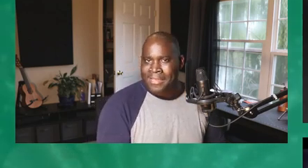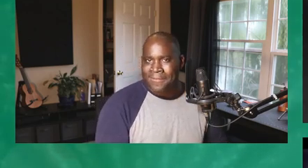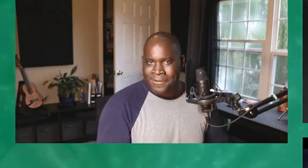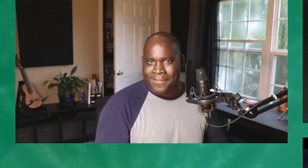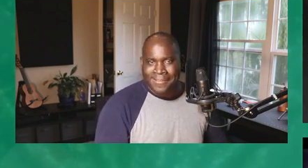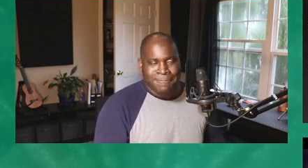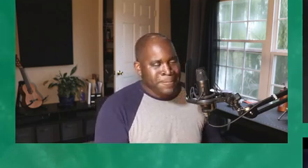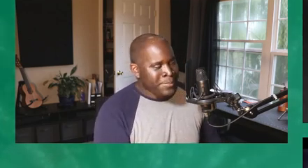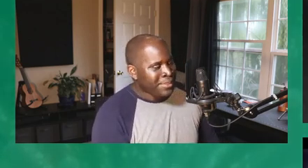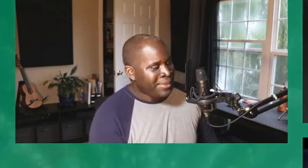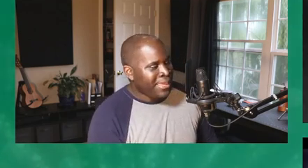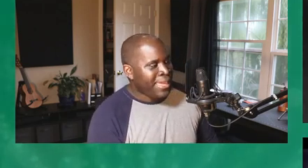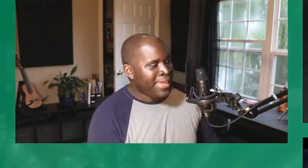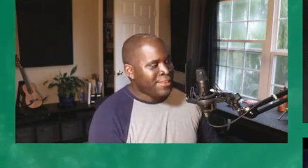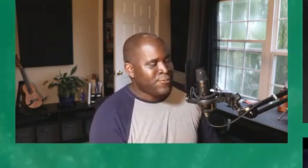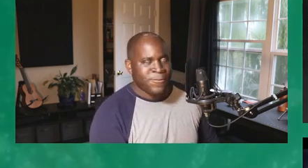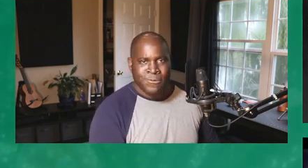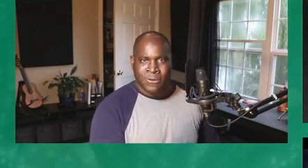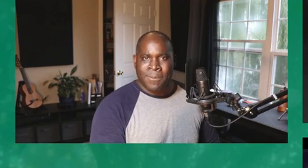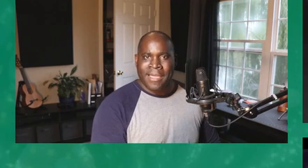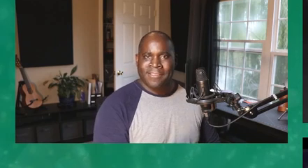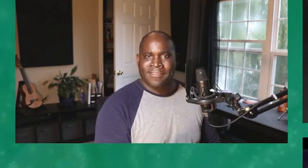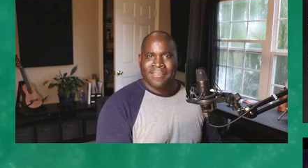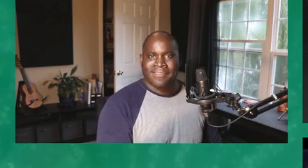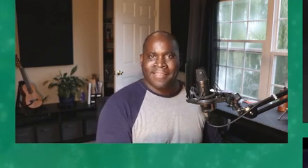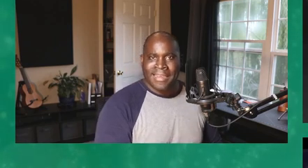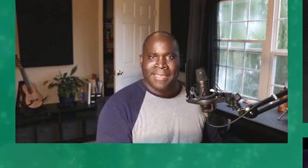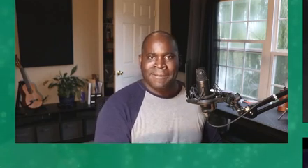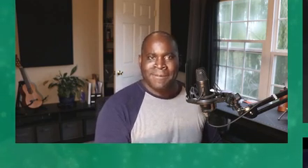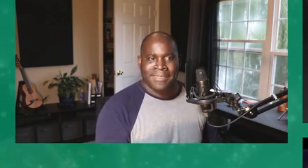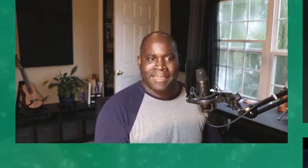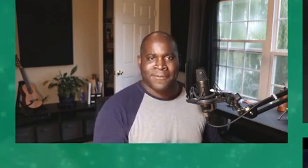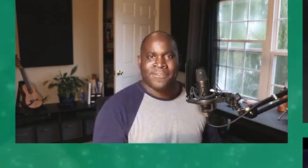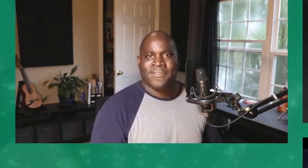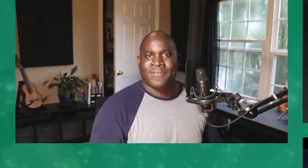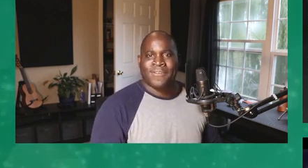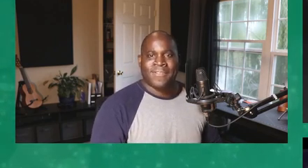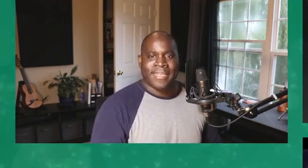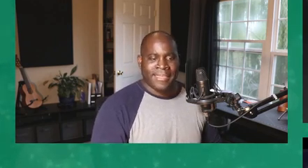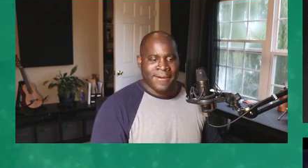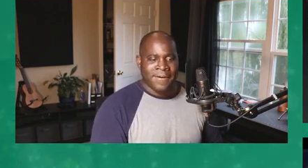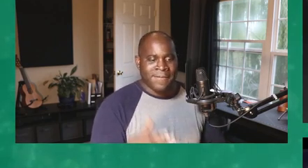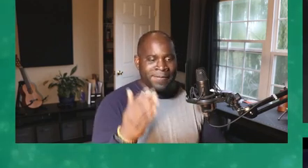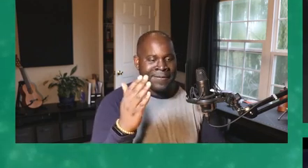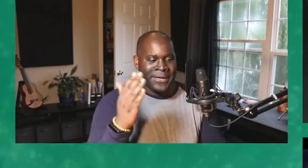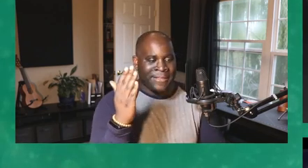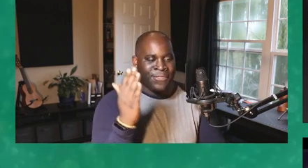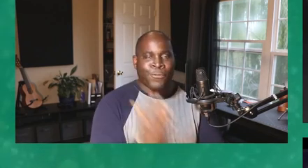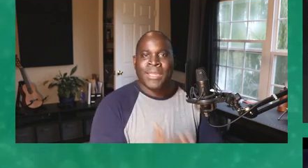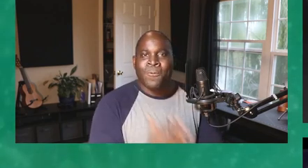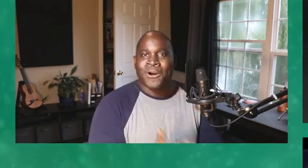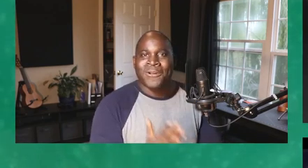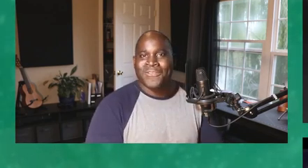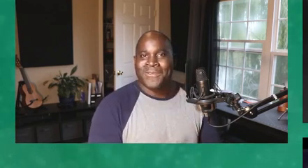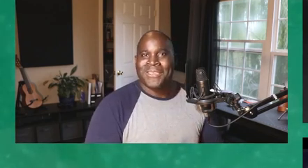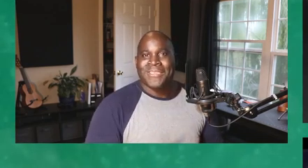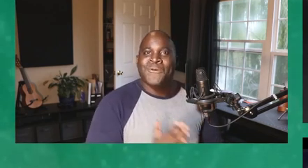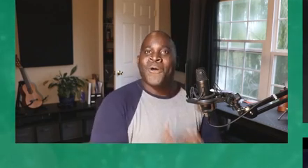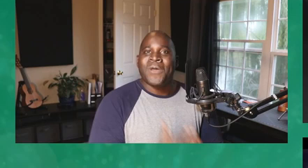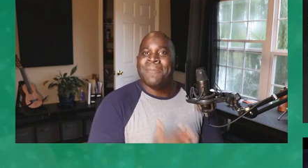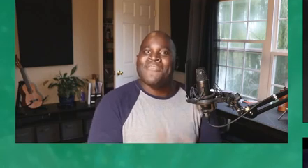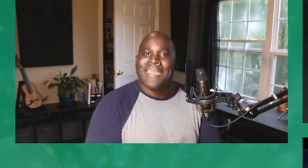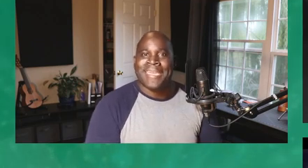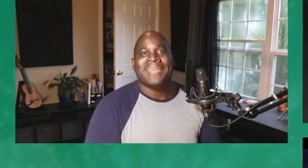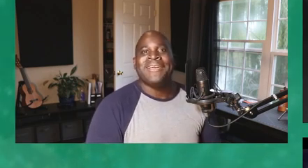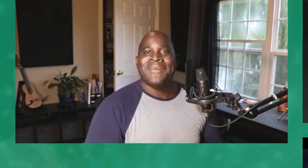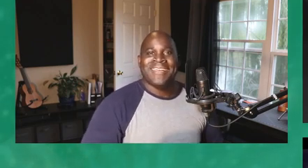Amaya was signing in the first season. And General Amaya's signing in like first season is just like three words, you